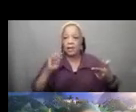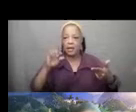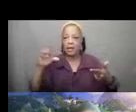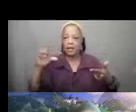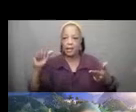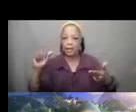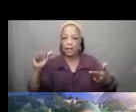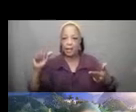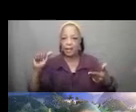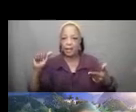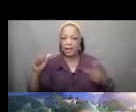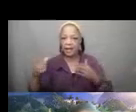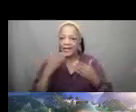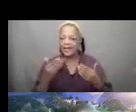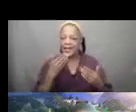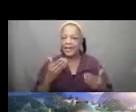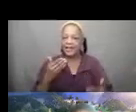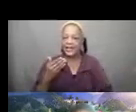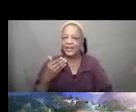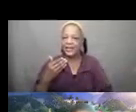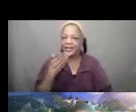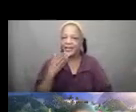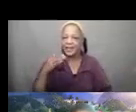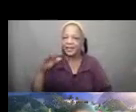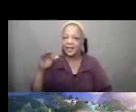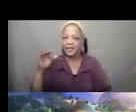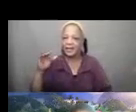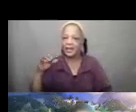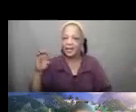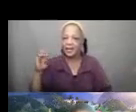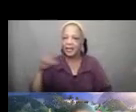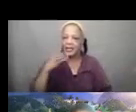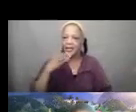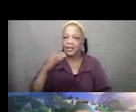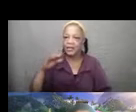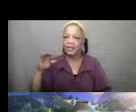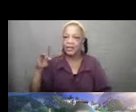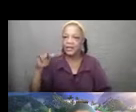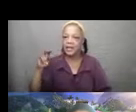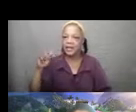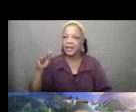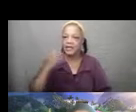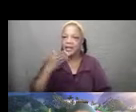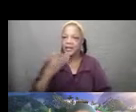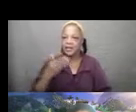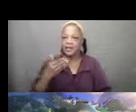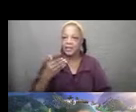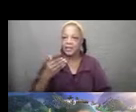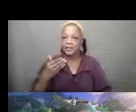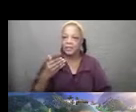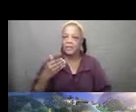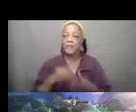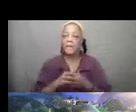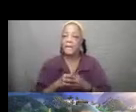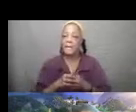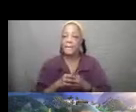much, Dania. I really appreciate that. And I'll put in a tag for that after the reading of the land acknowledgement,